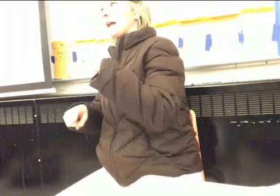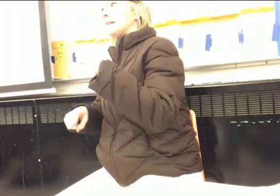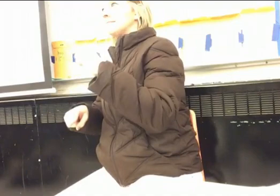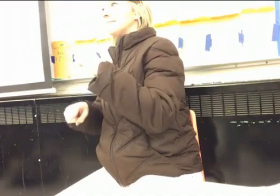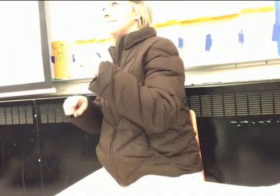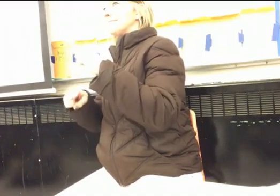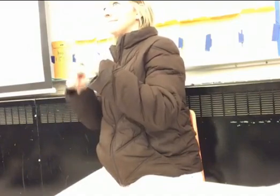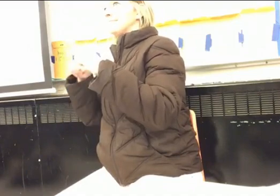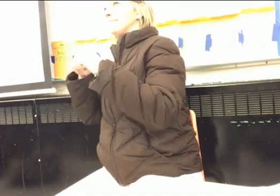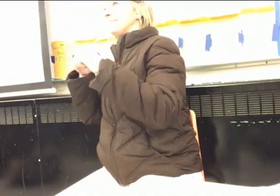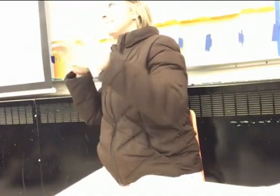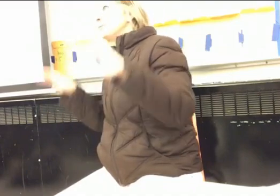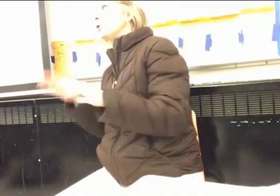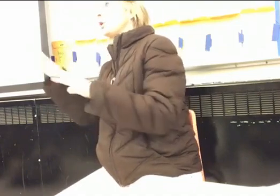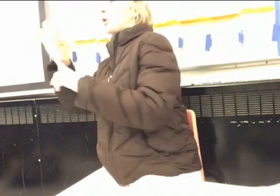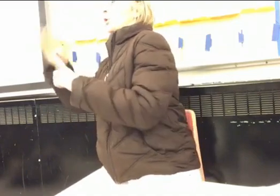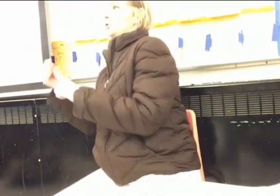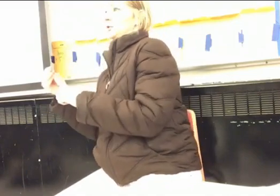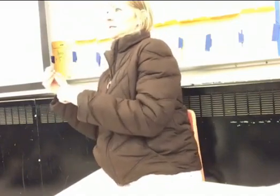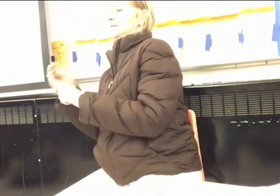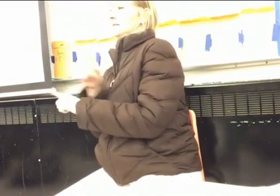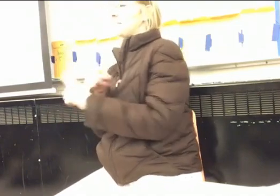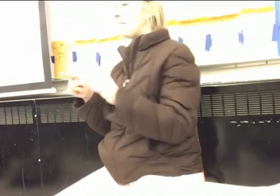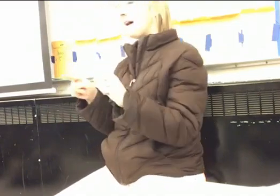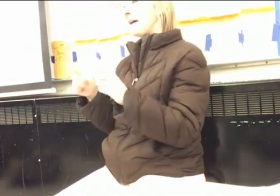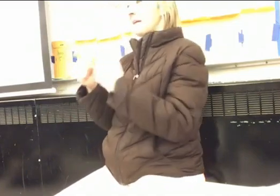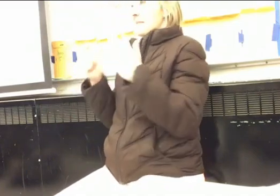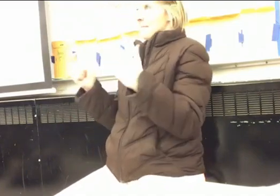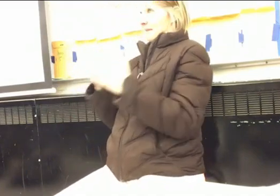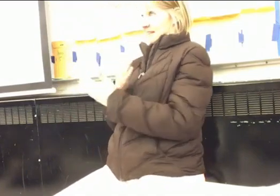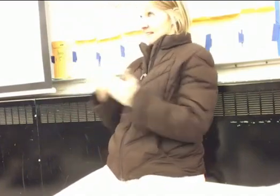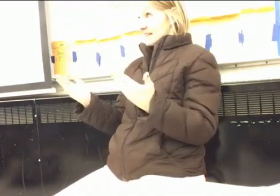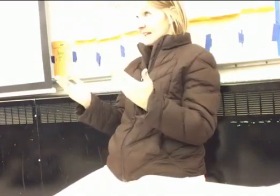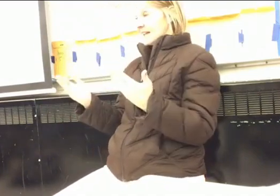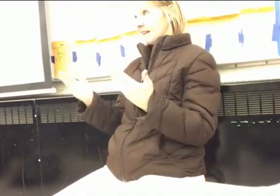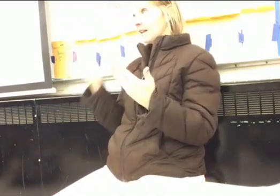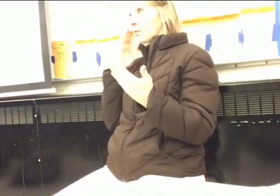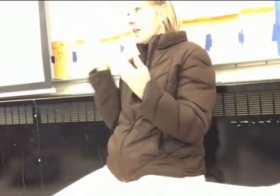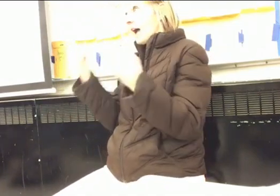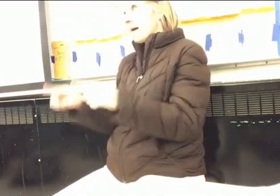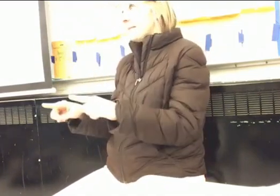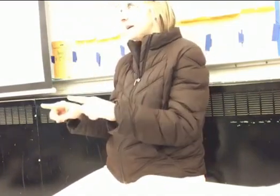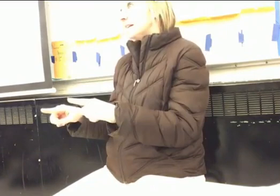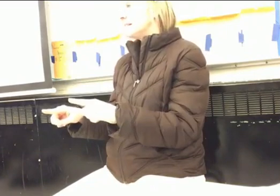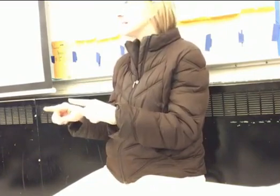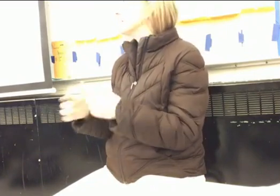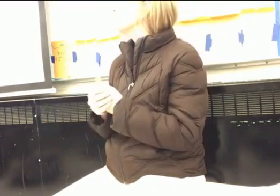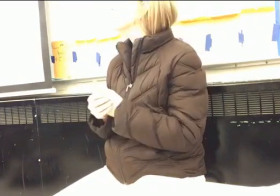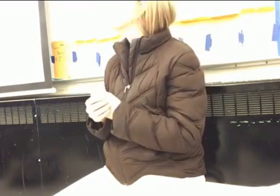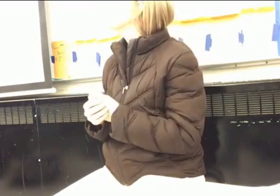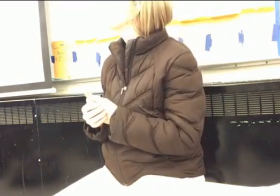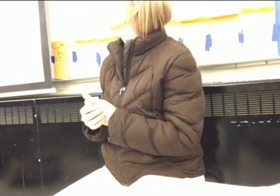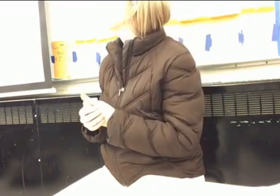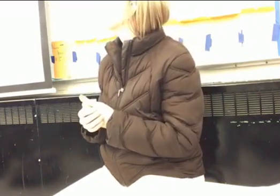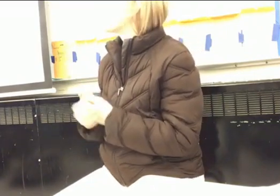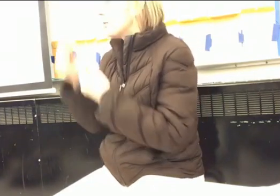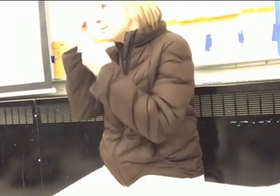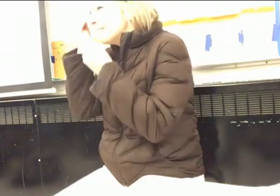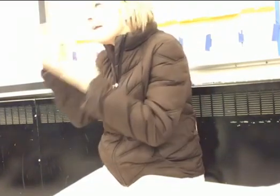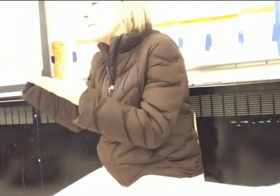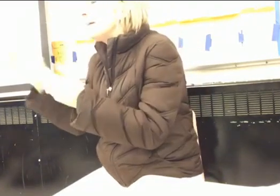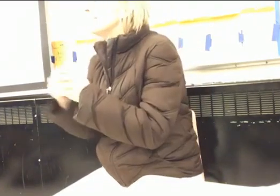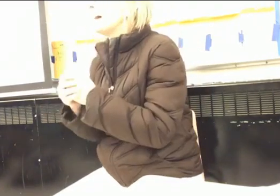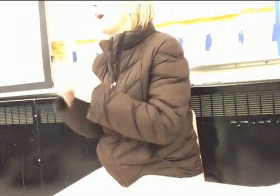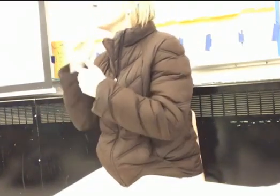anymore. That's kind of the idea here. But one of the biggest things that's going to happen and what we're going to focus on for the next couple of minutes. Oh, by the way, if you want to see a